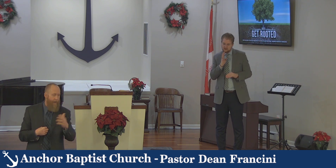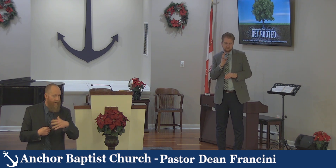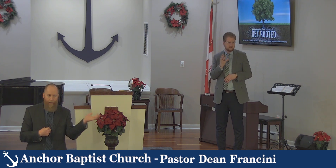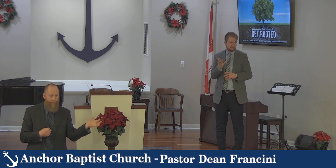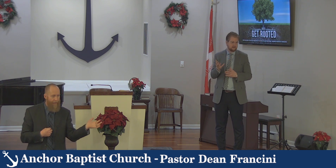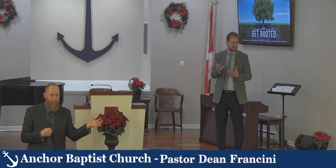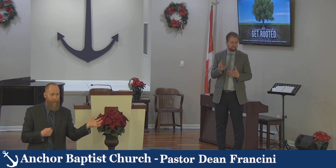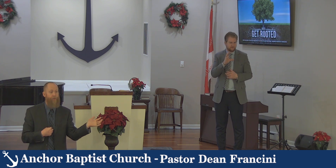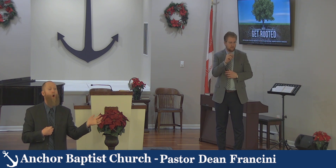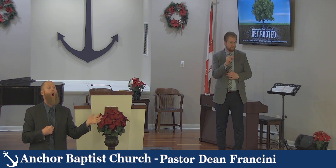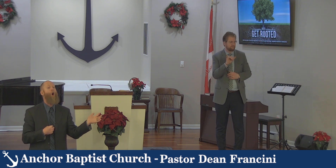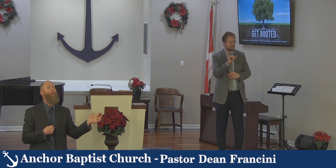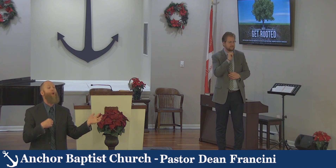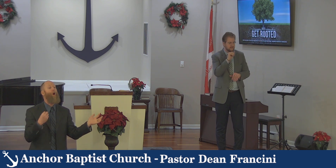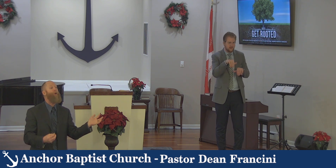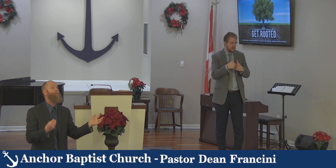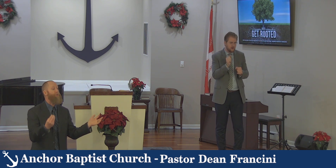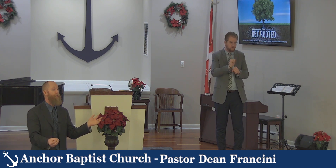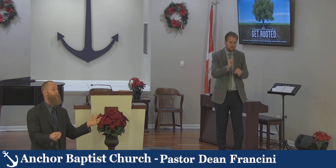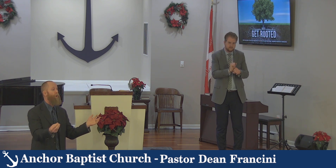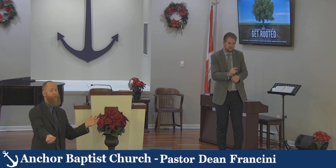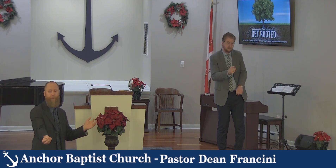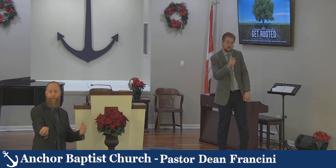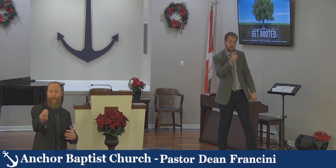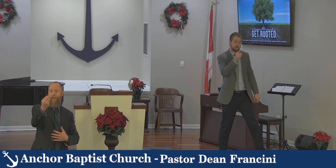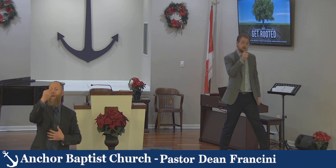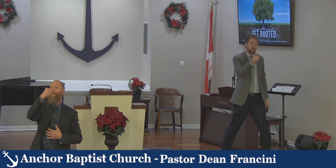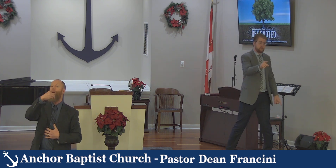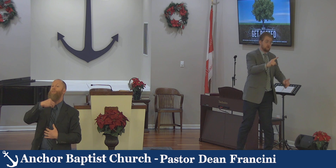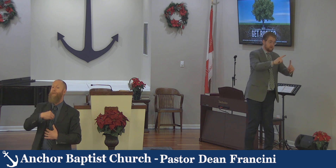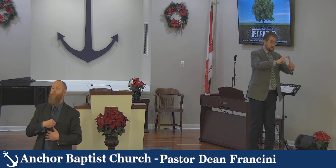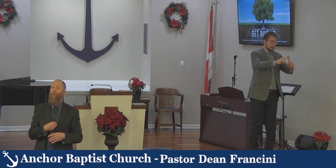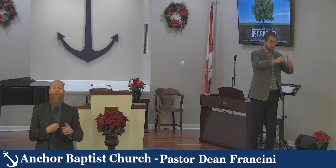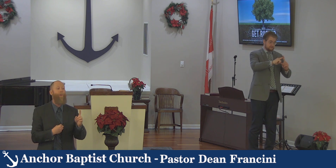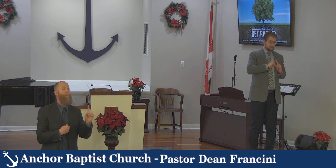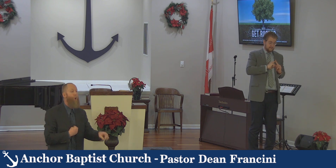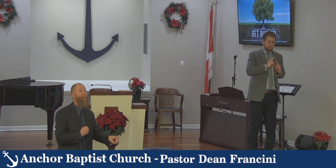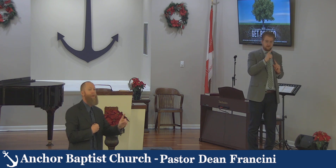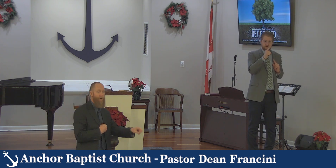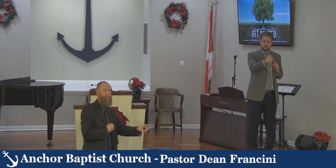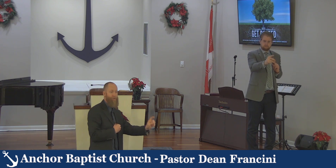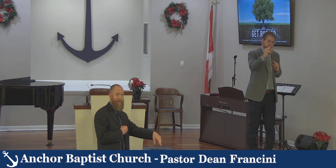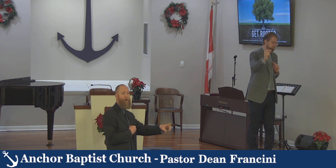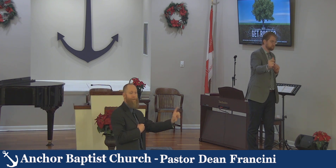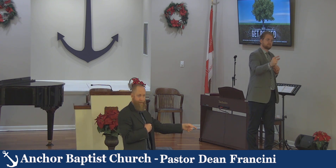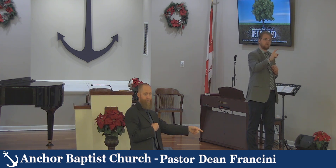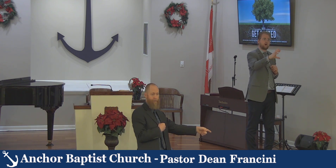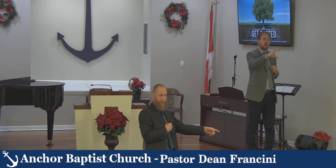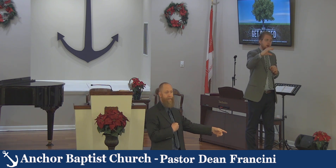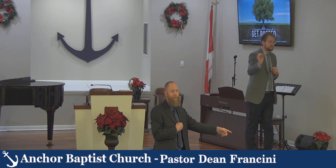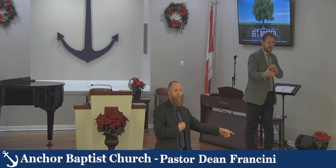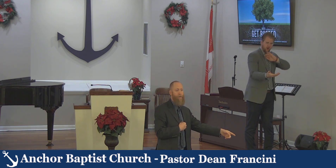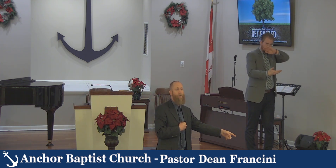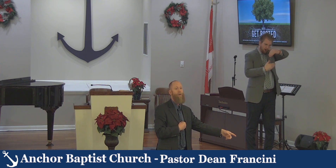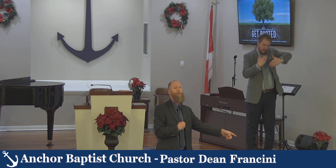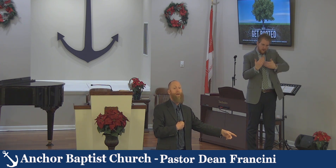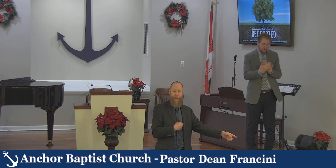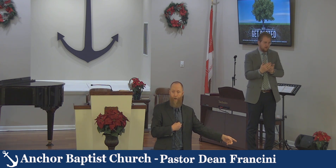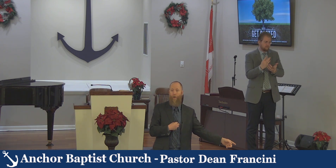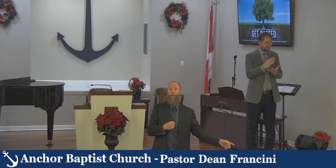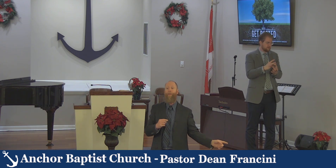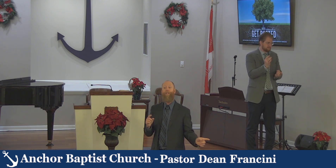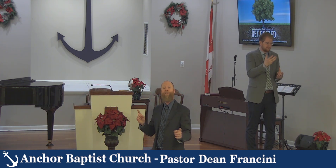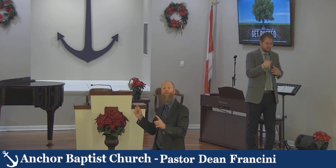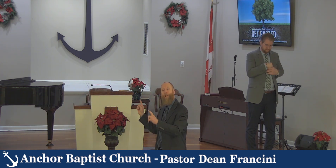That's not how the Bible works. All 100% of the Holy Spirit of God comes in you at the moment of salvation. With me? Amen.